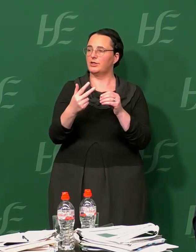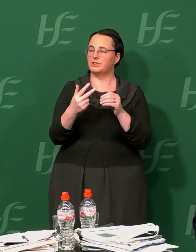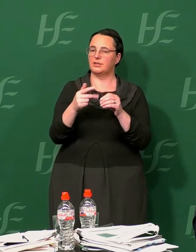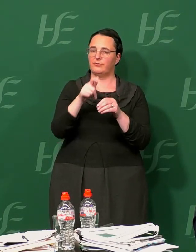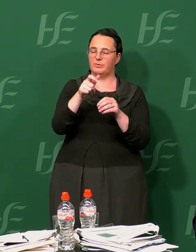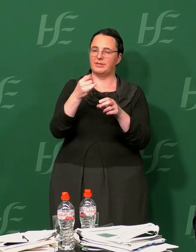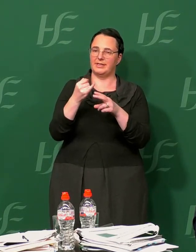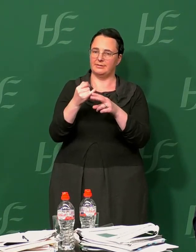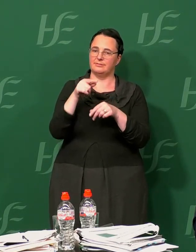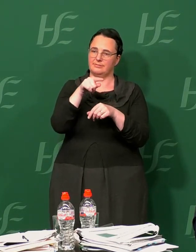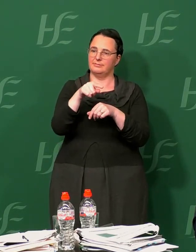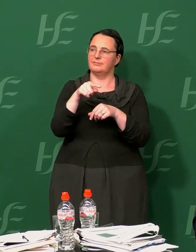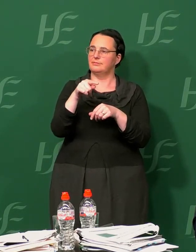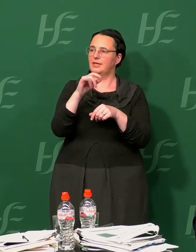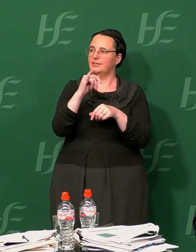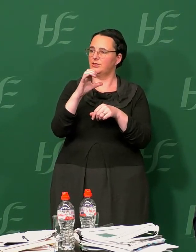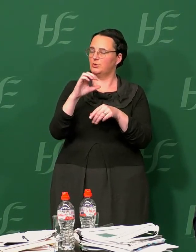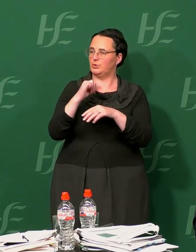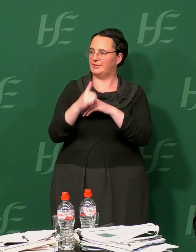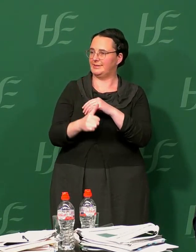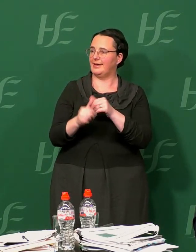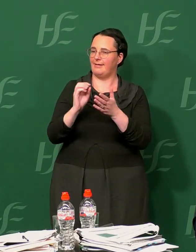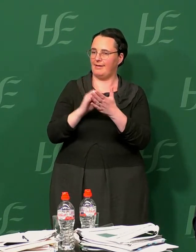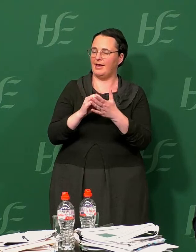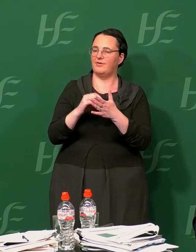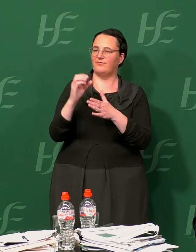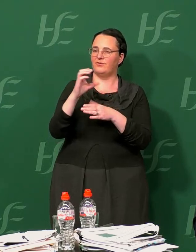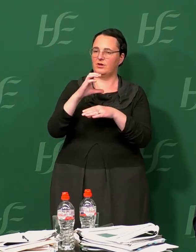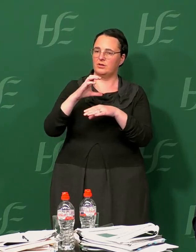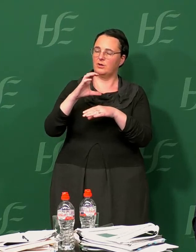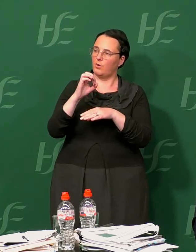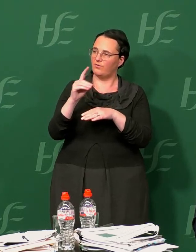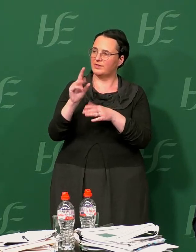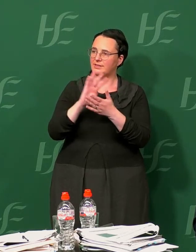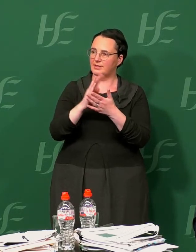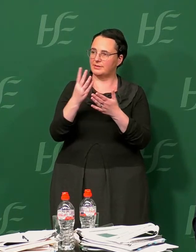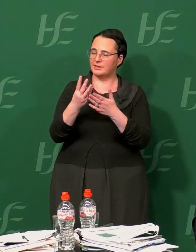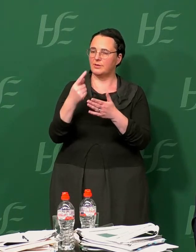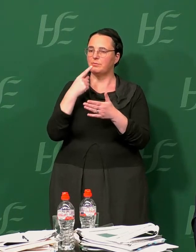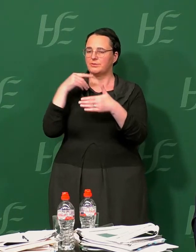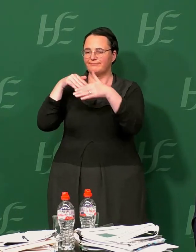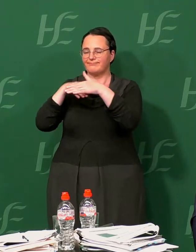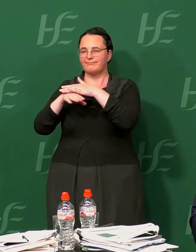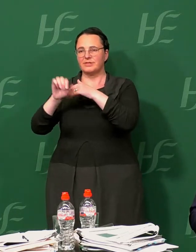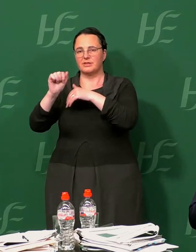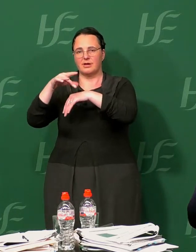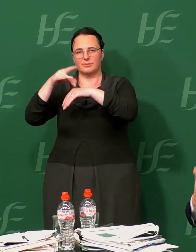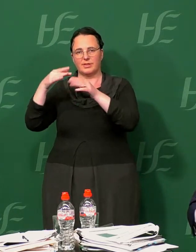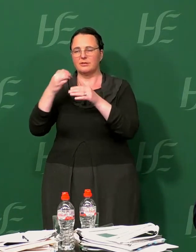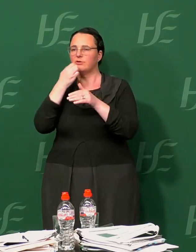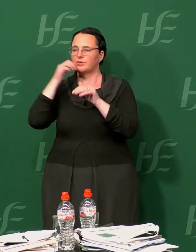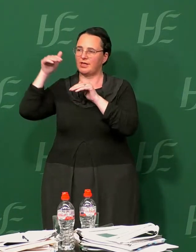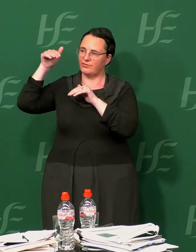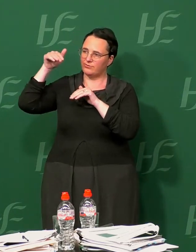care beds today are there ill with COVID-19. Hospitalizations have fallen a little, but still quite substantial. We're still seeing 40